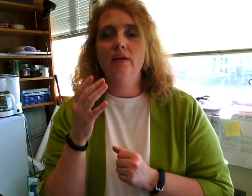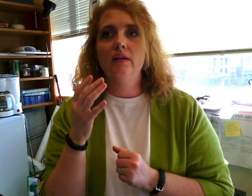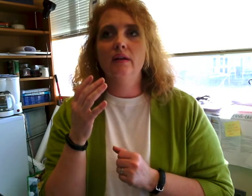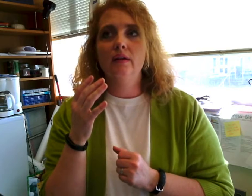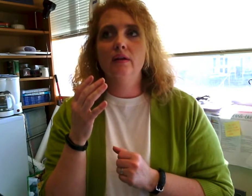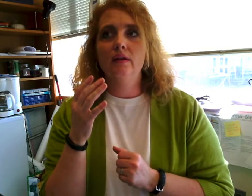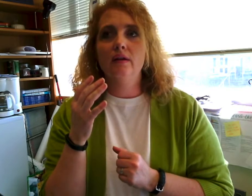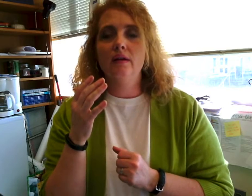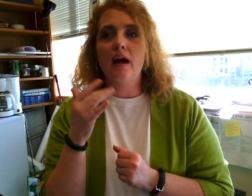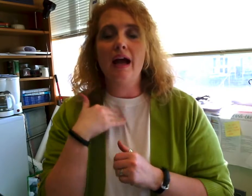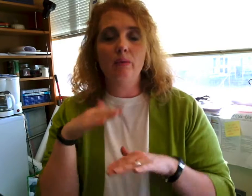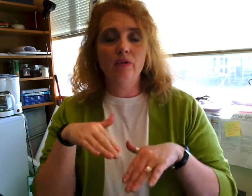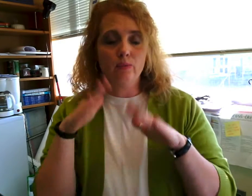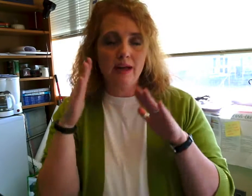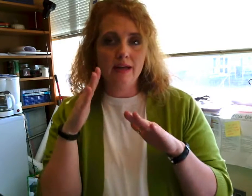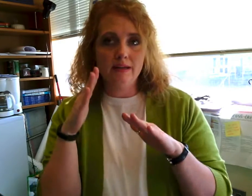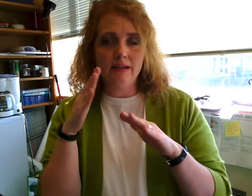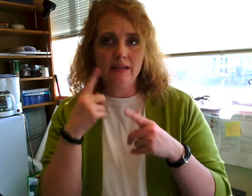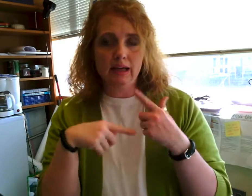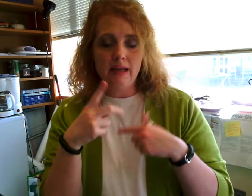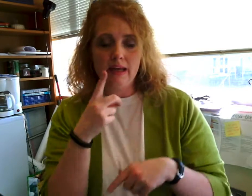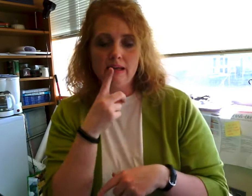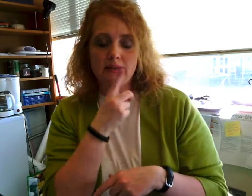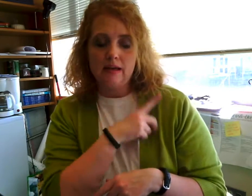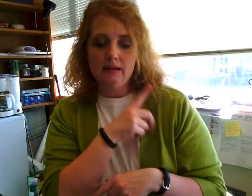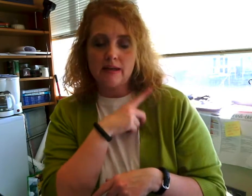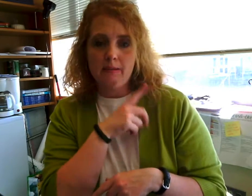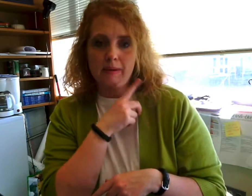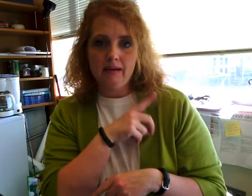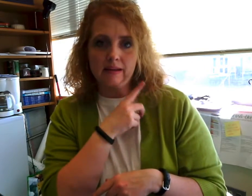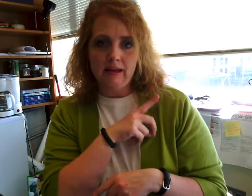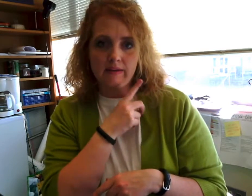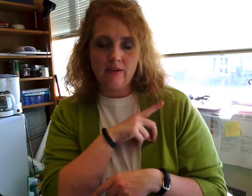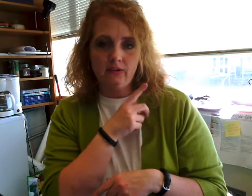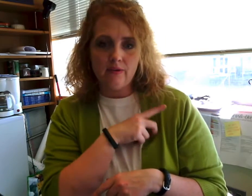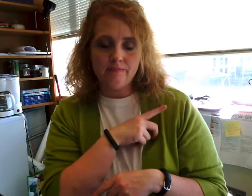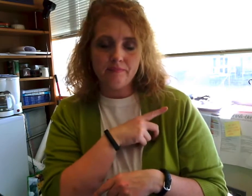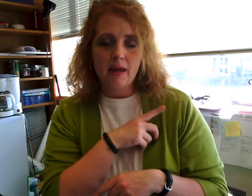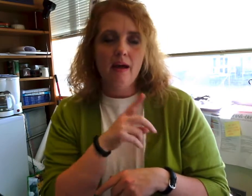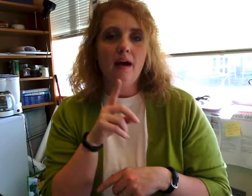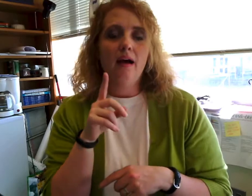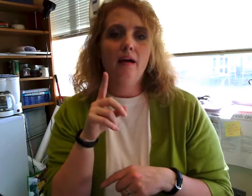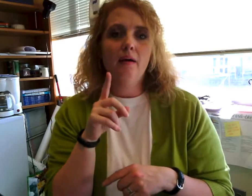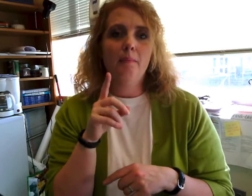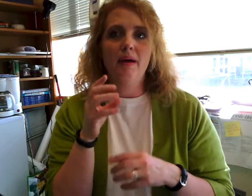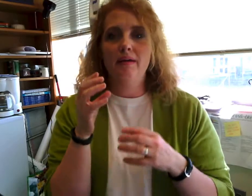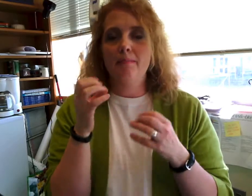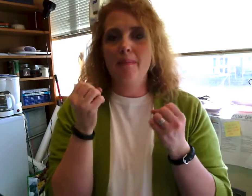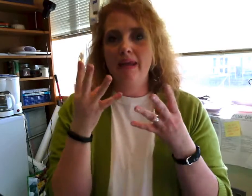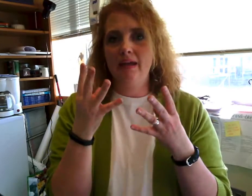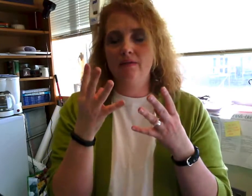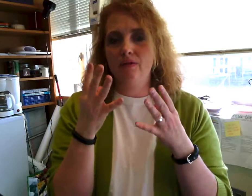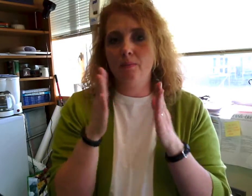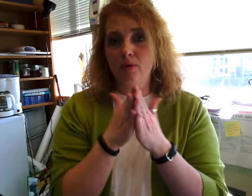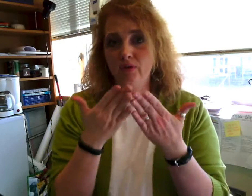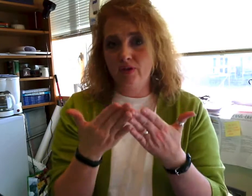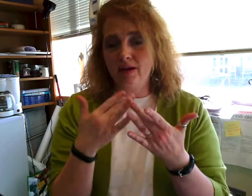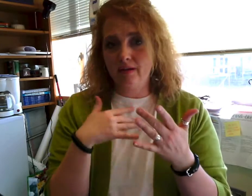I was raised signing it diabetic like this. But many of the books that